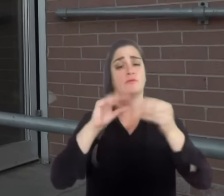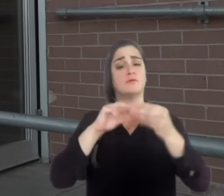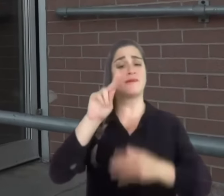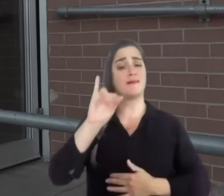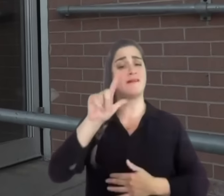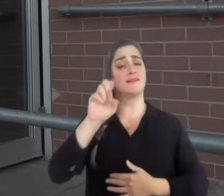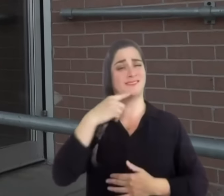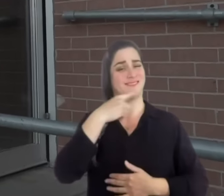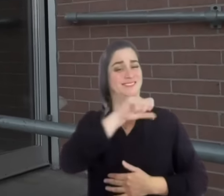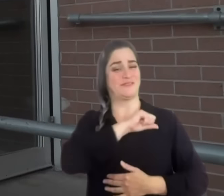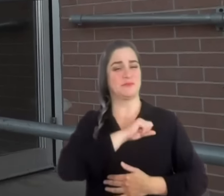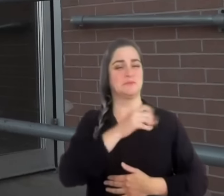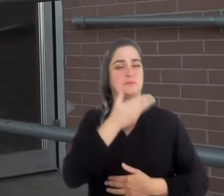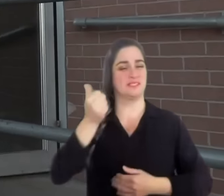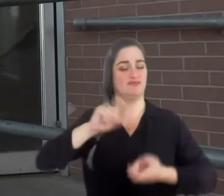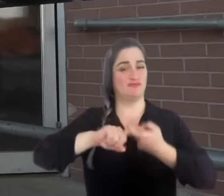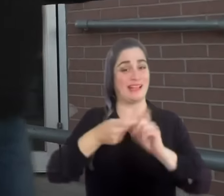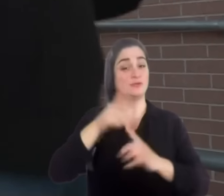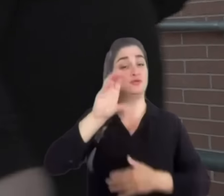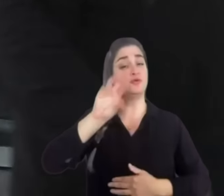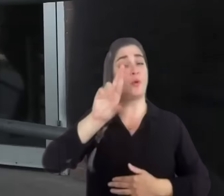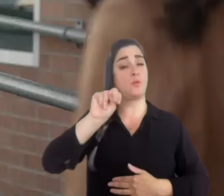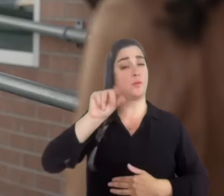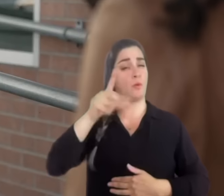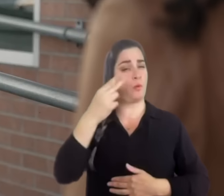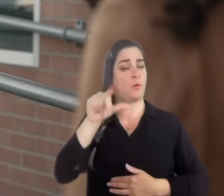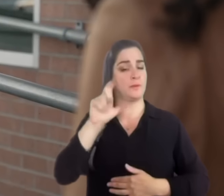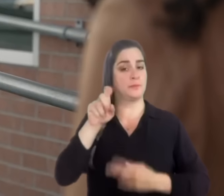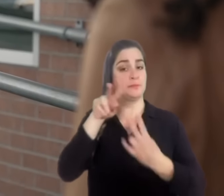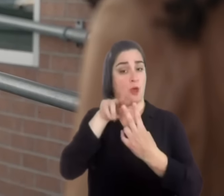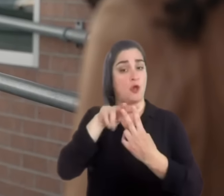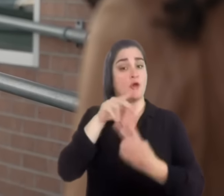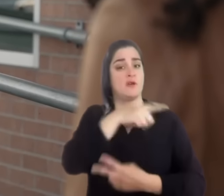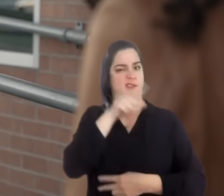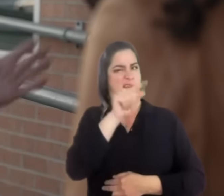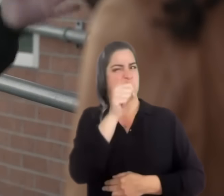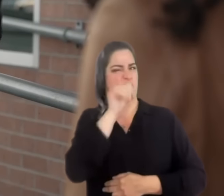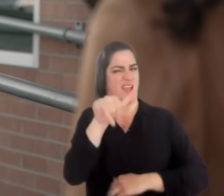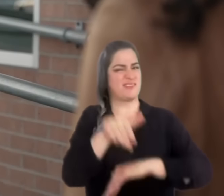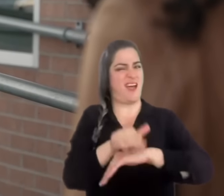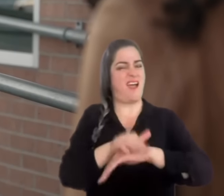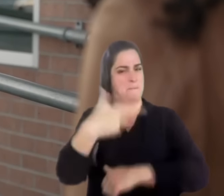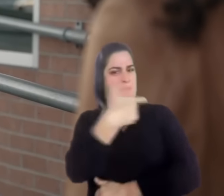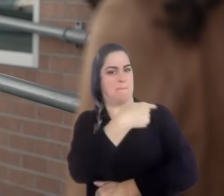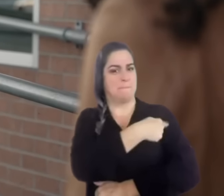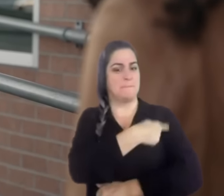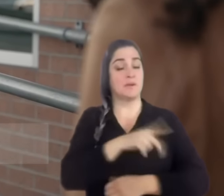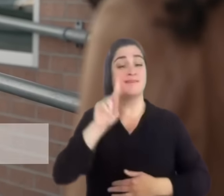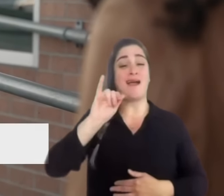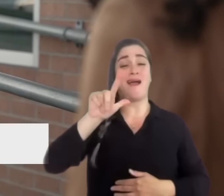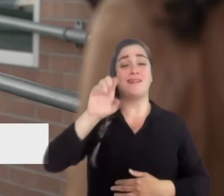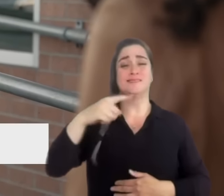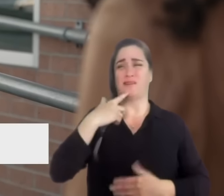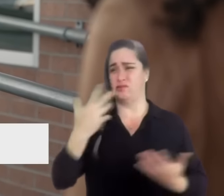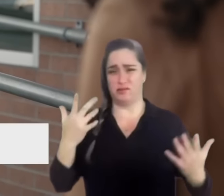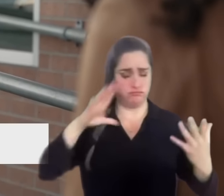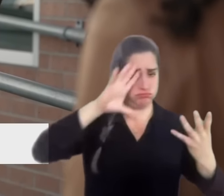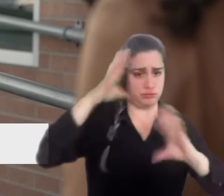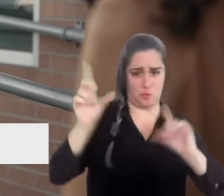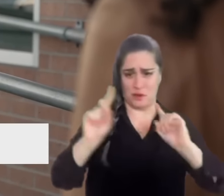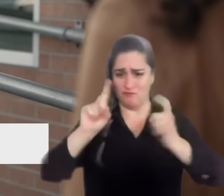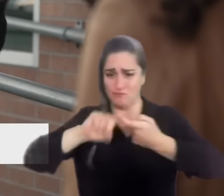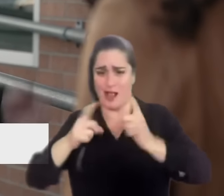Curtis was Steven's best friend and cornhole partner. MEGAN was at the bar that night and was shot in the arms. MIND WAS RACING WITH WHERE ARE